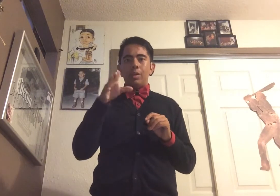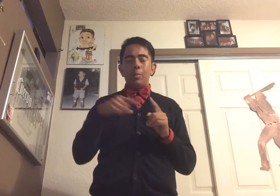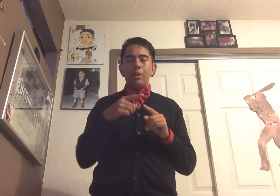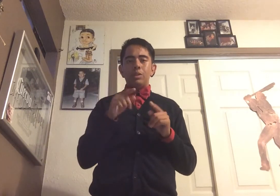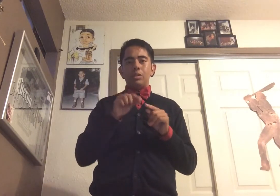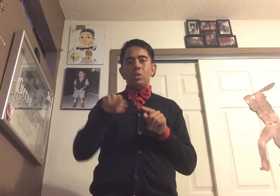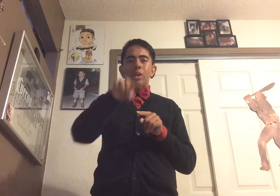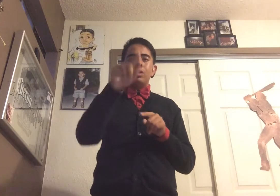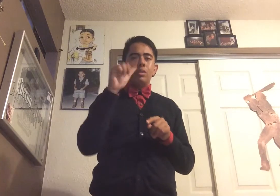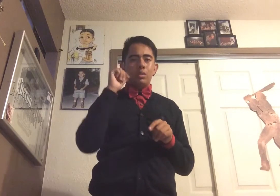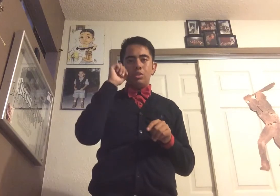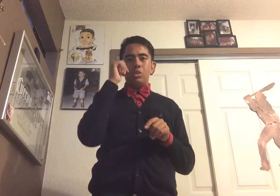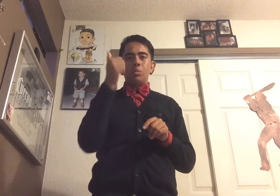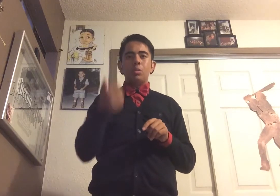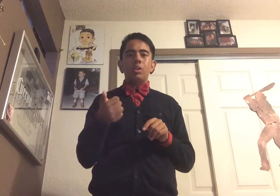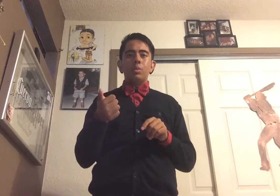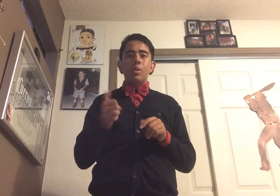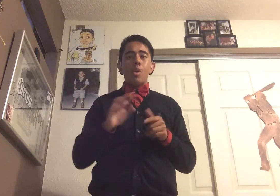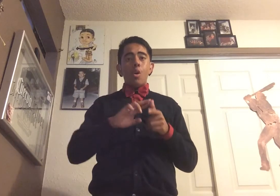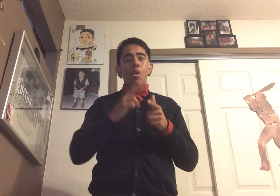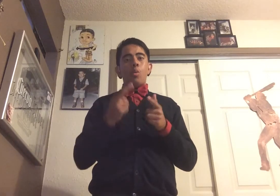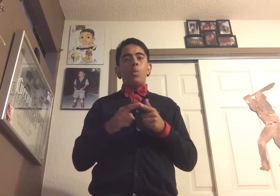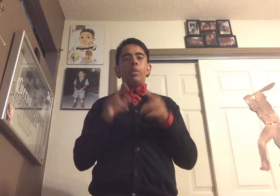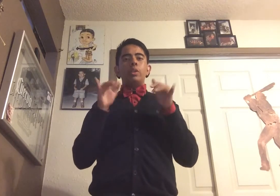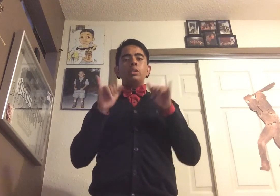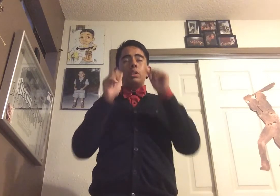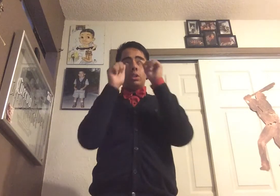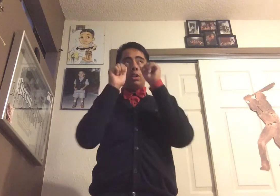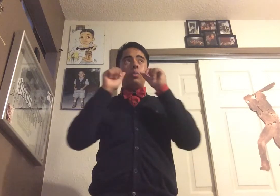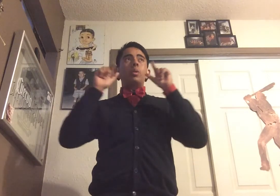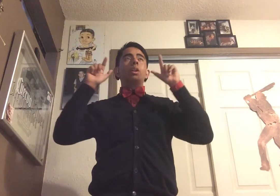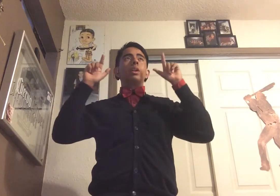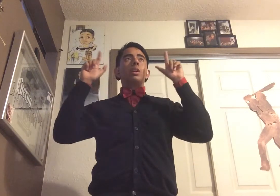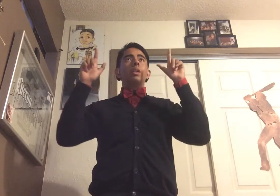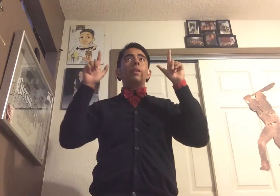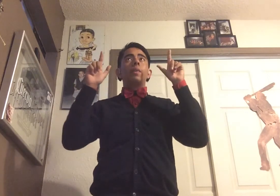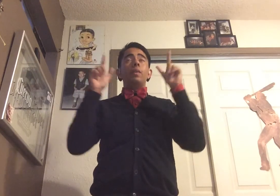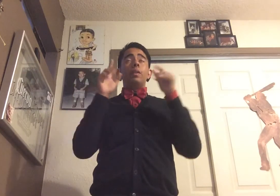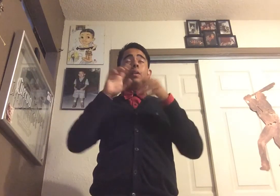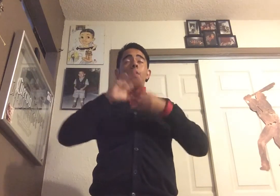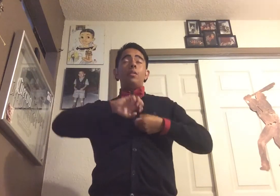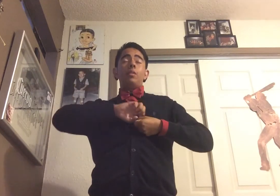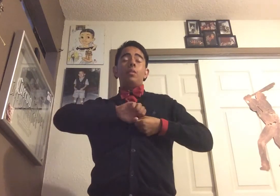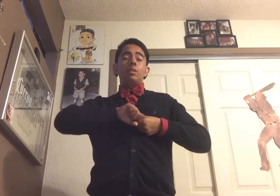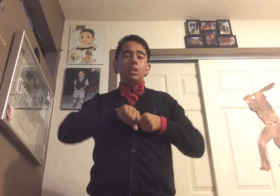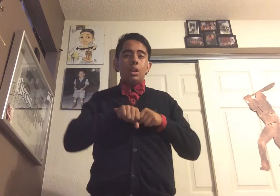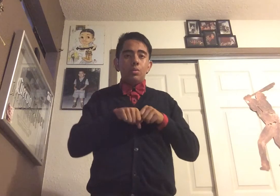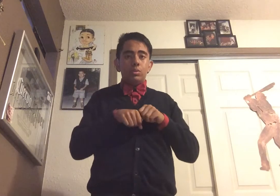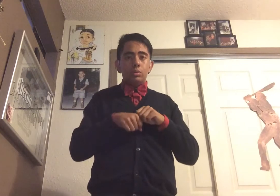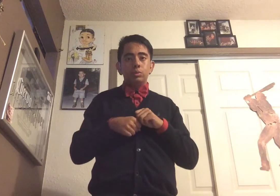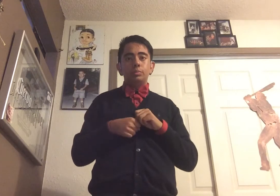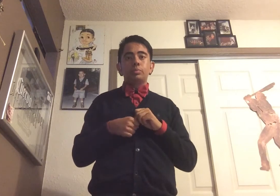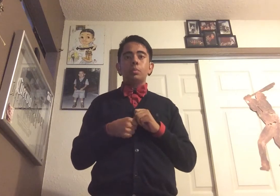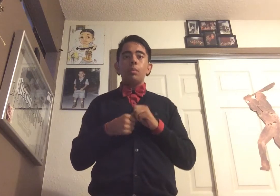About the trials of tomorrow, rather lay awake in the bed full of sorrow. I'm